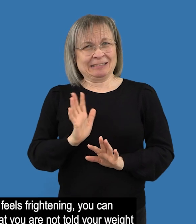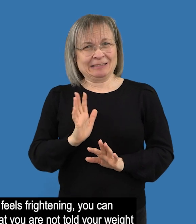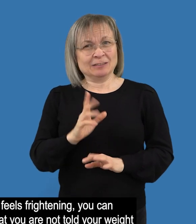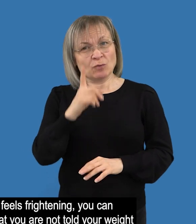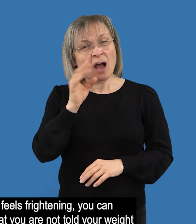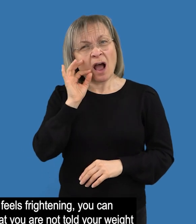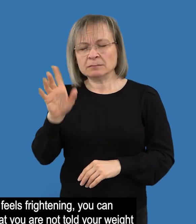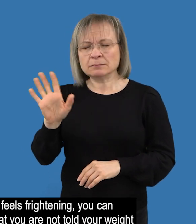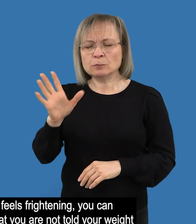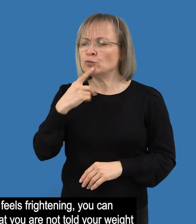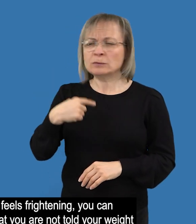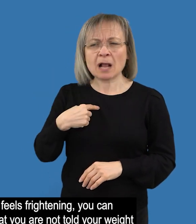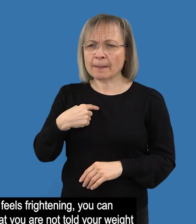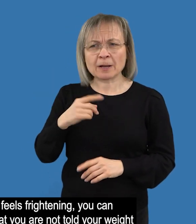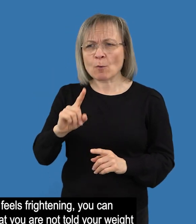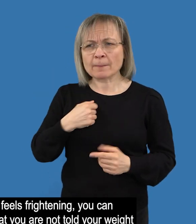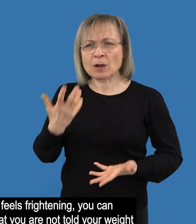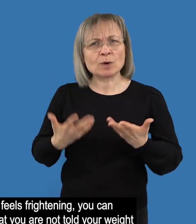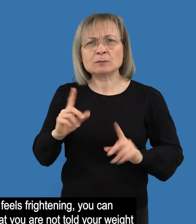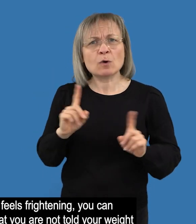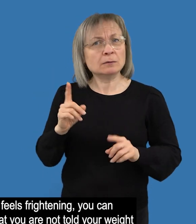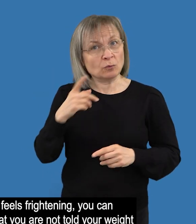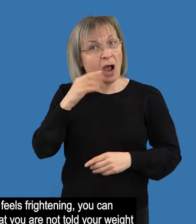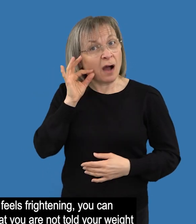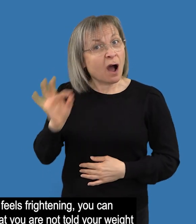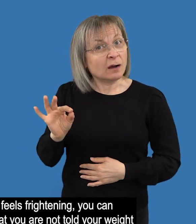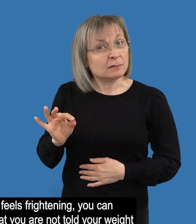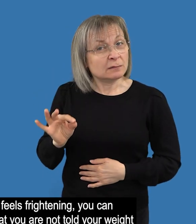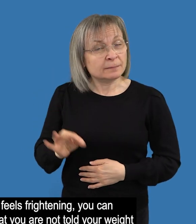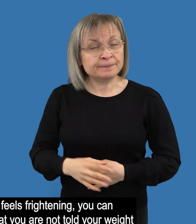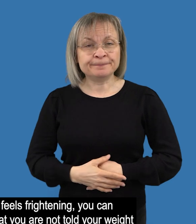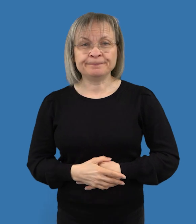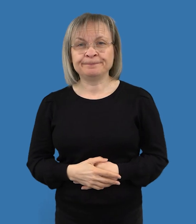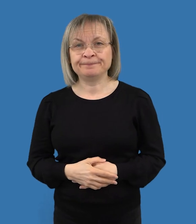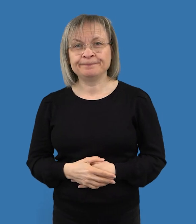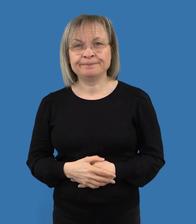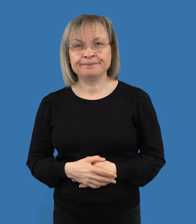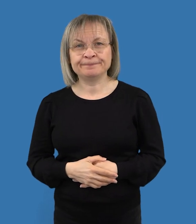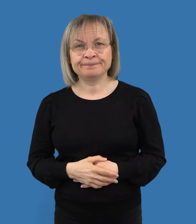If this feels frightening, you can request that you are not told your weight.